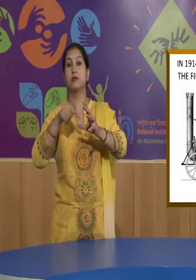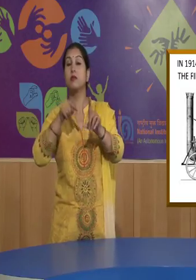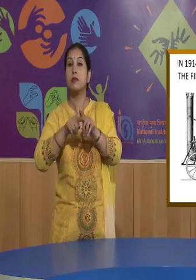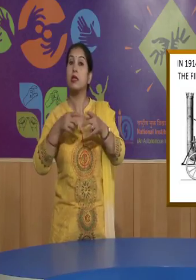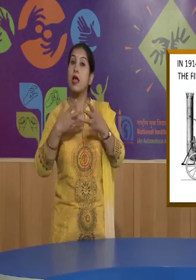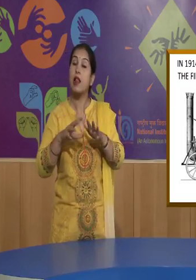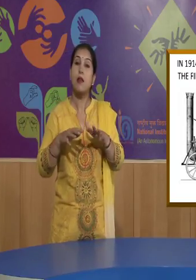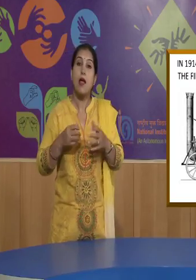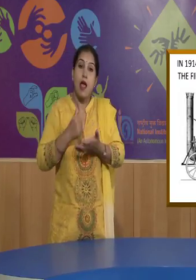cars.